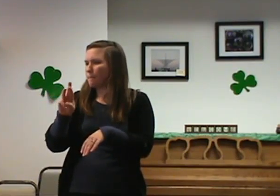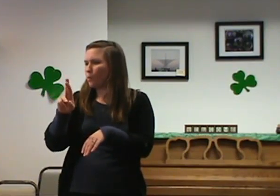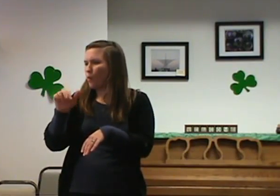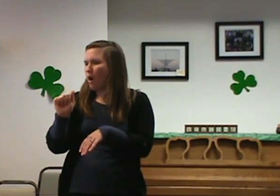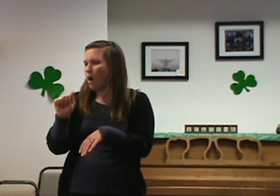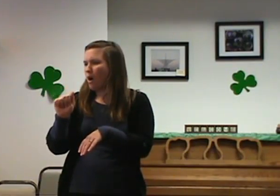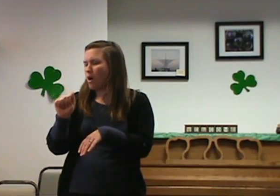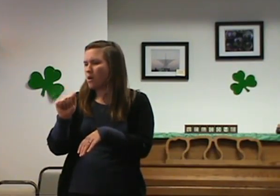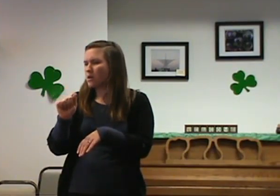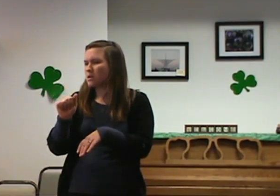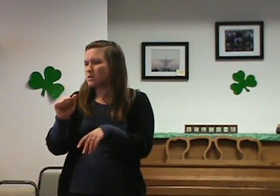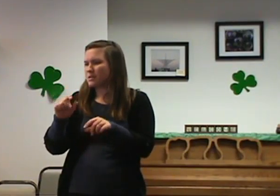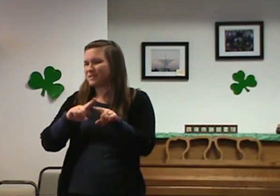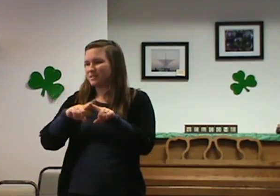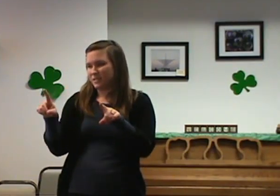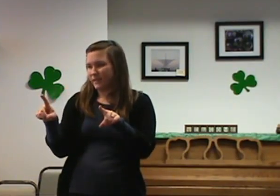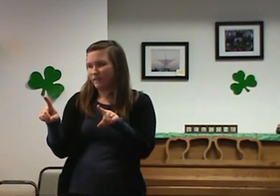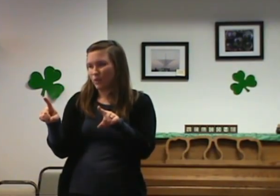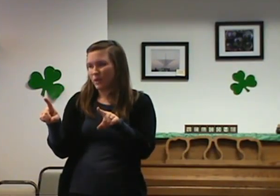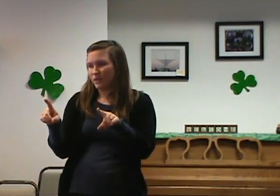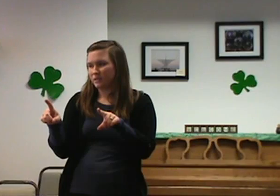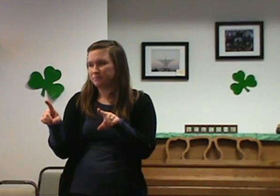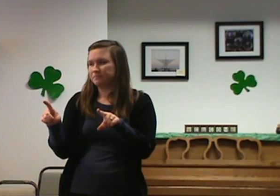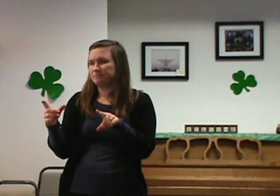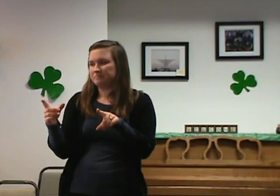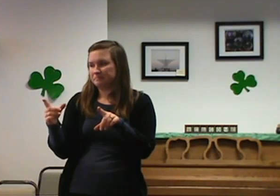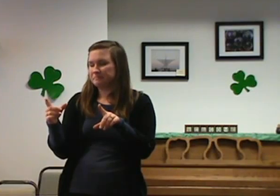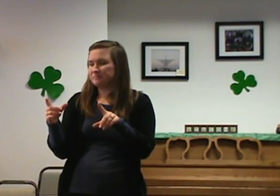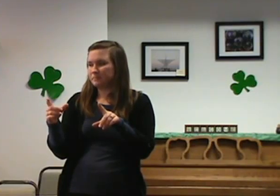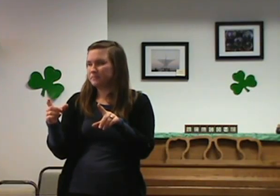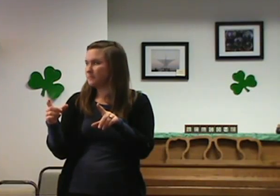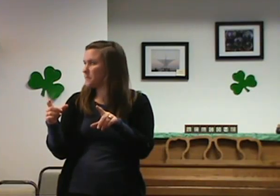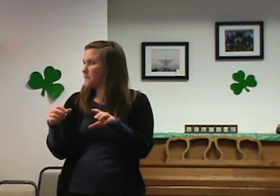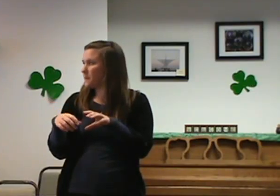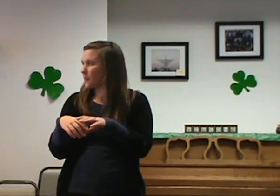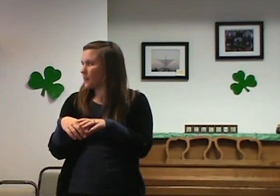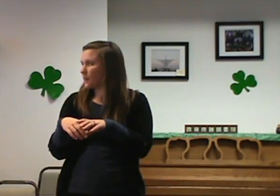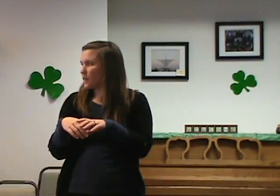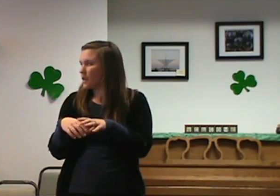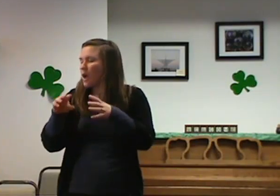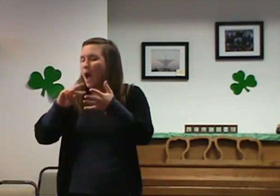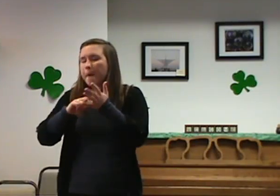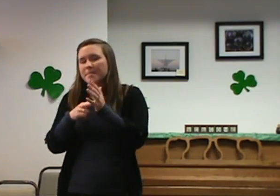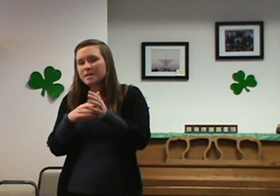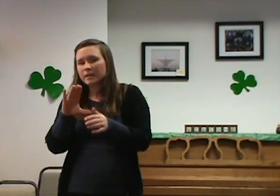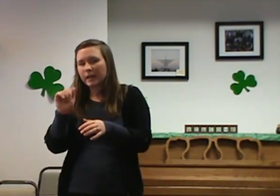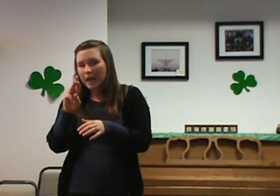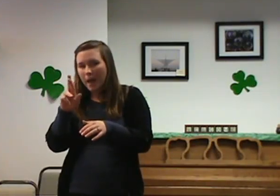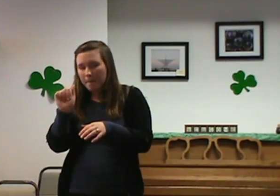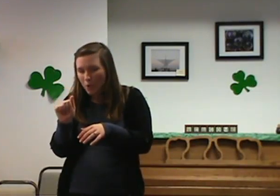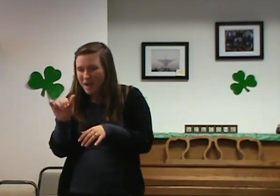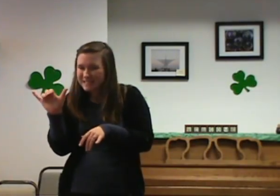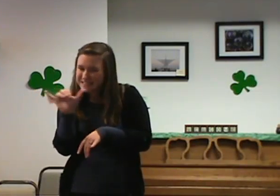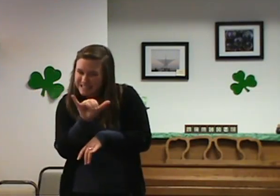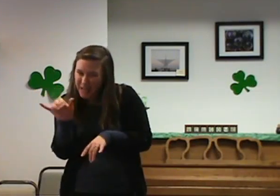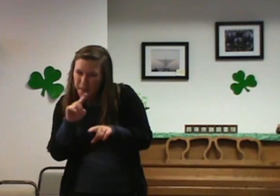okay, that's. Yeah, no, it's the same camera, but it's got a platform so that you can, it's freestanding.